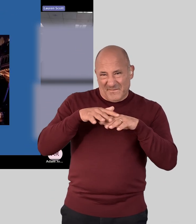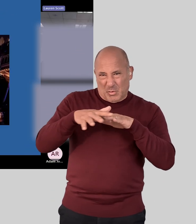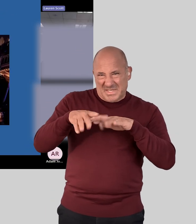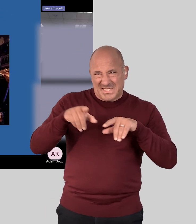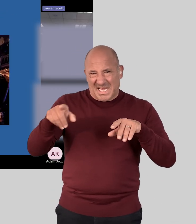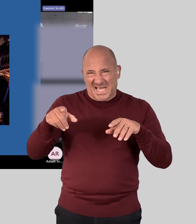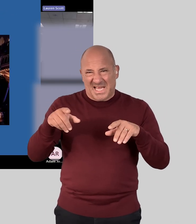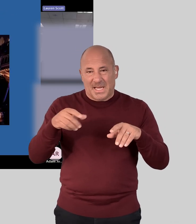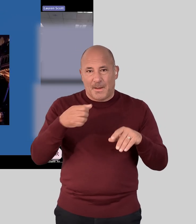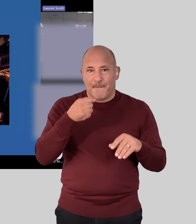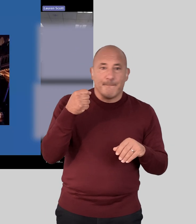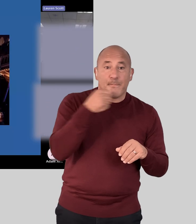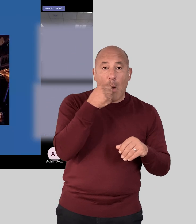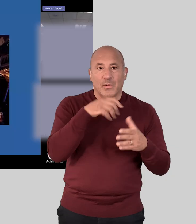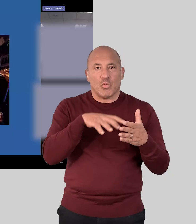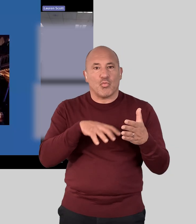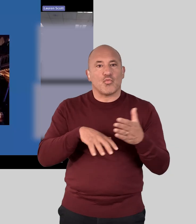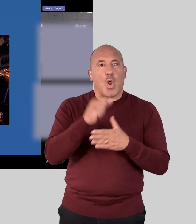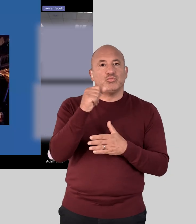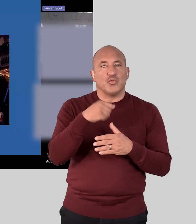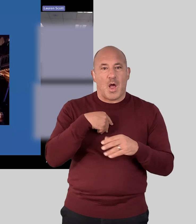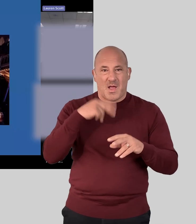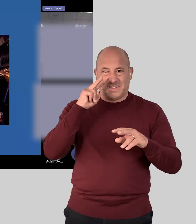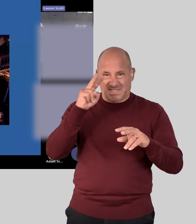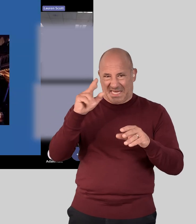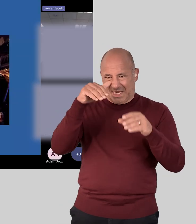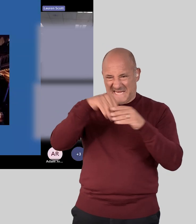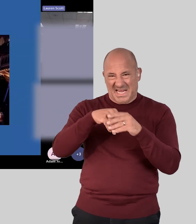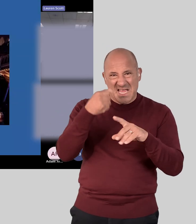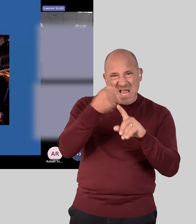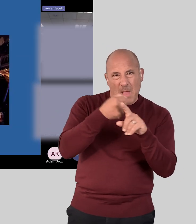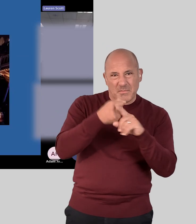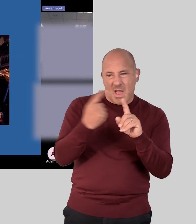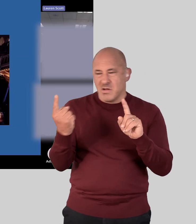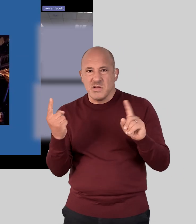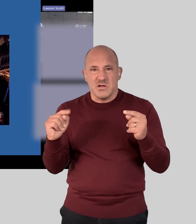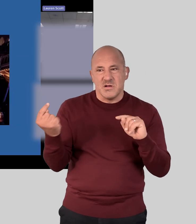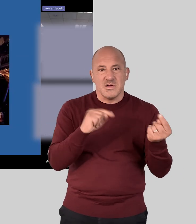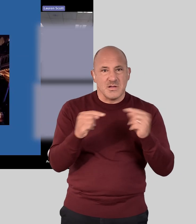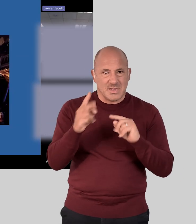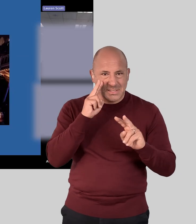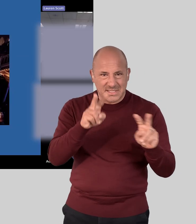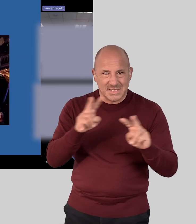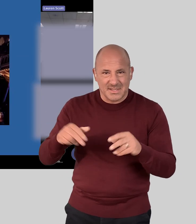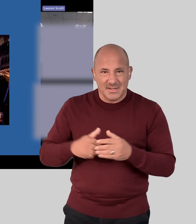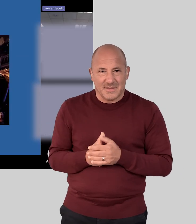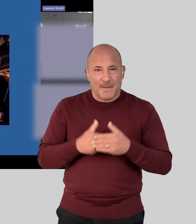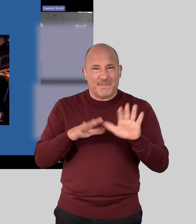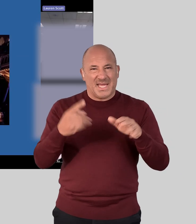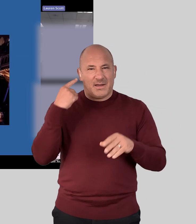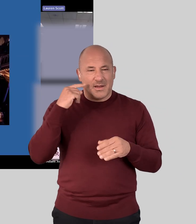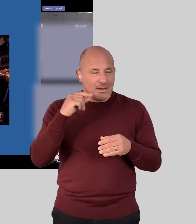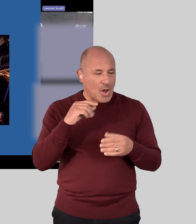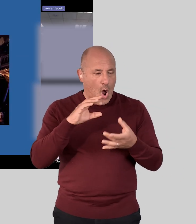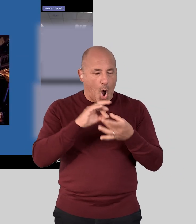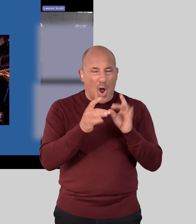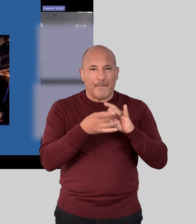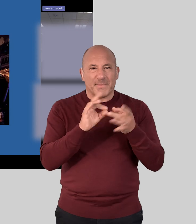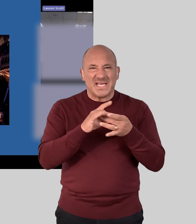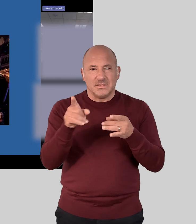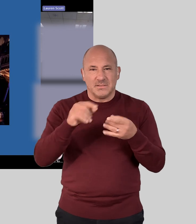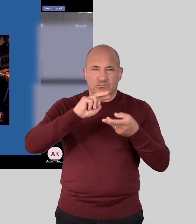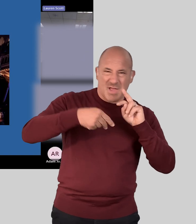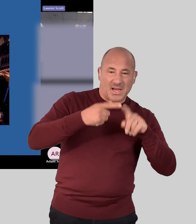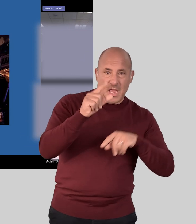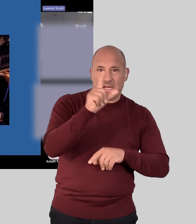And also battling influencing pop culture. We see elements of battles in campaigns. There was the Nike campaign with a lot